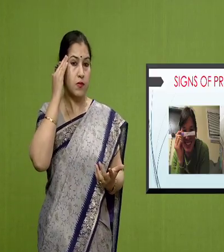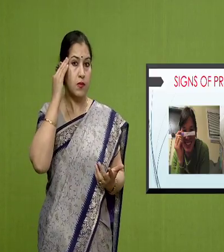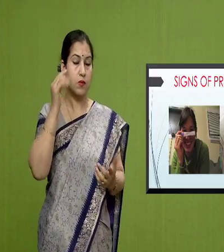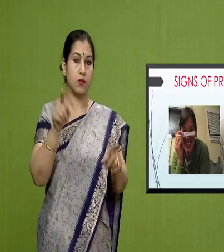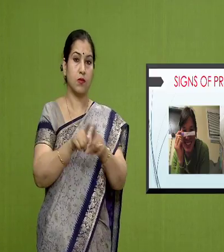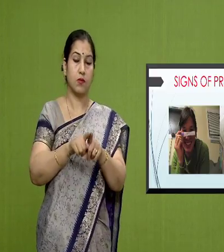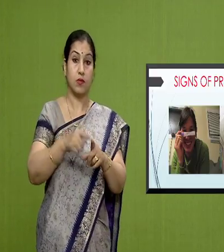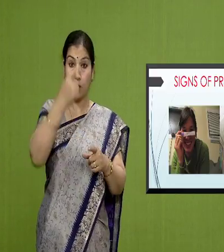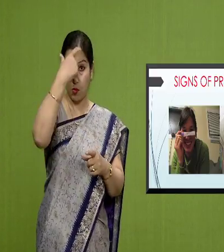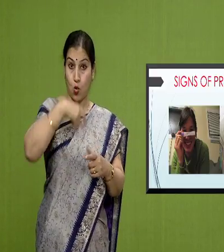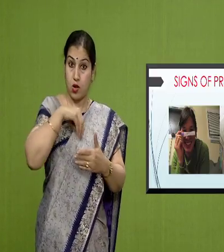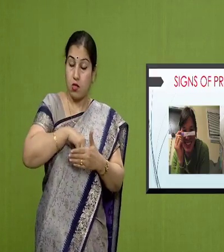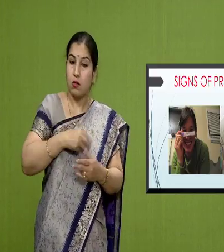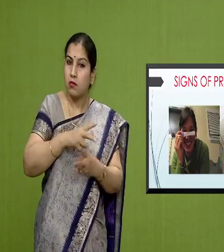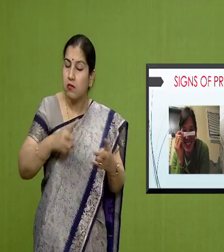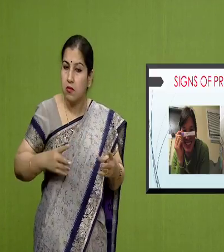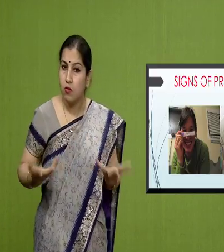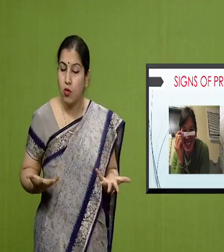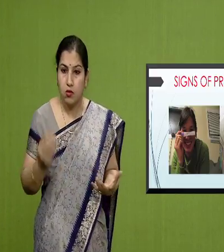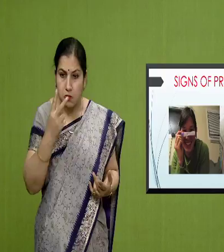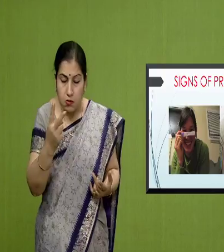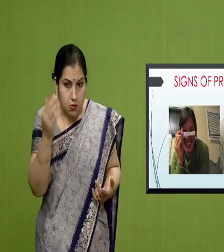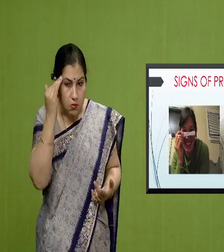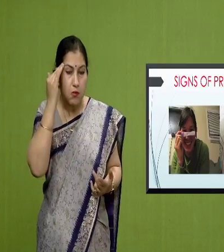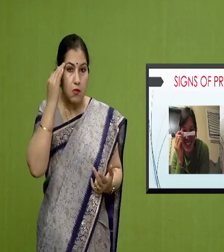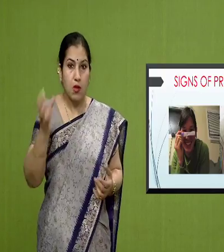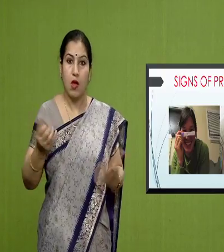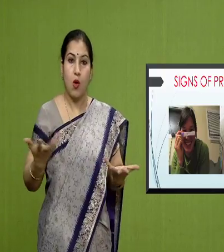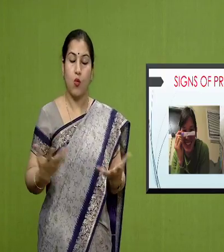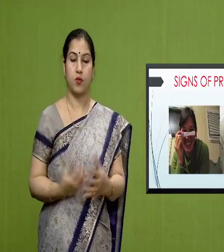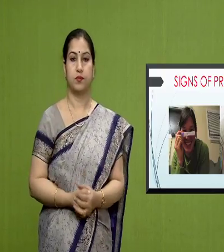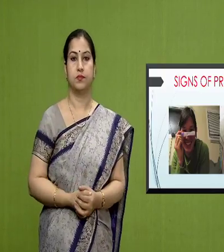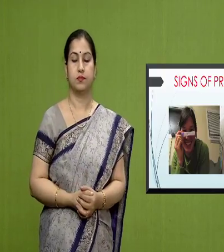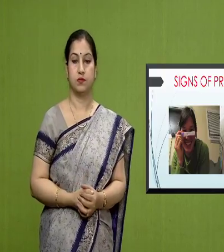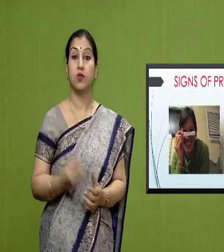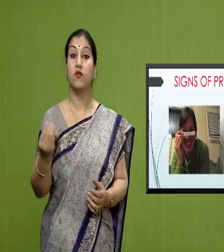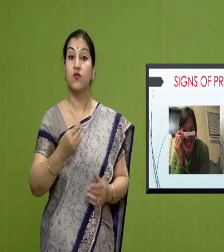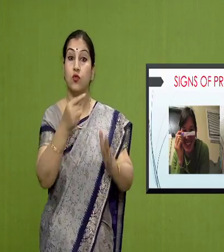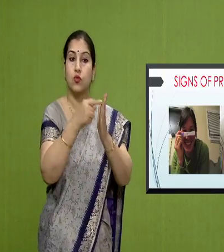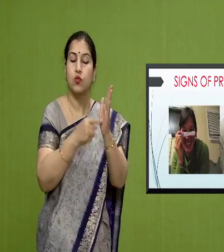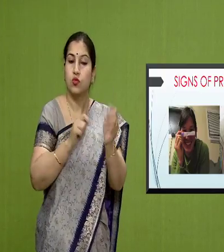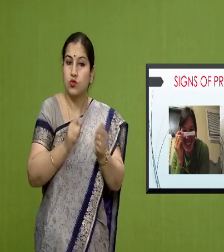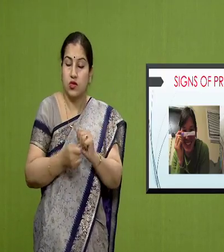in a woman's body. Some of these changes are: